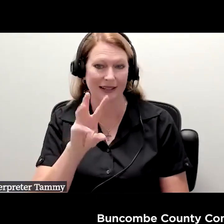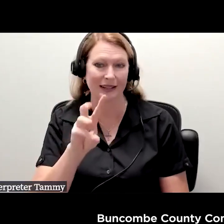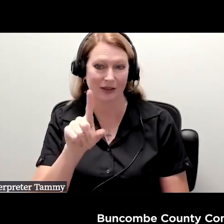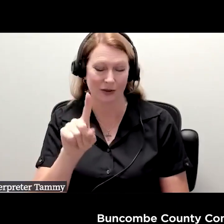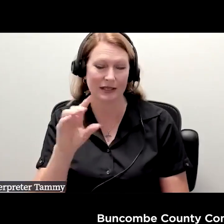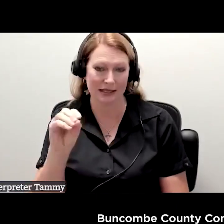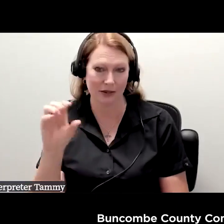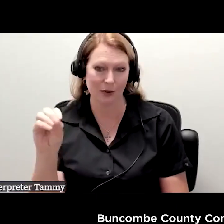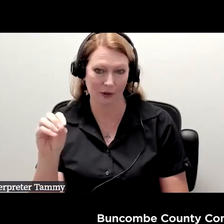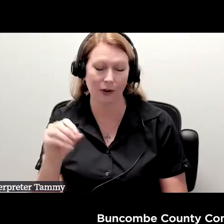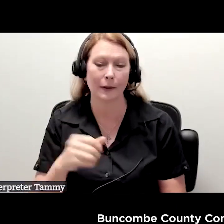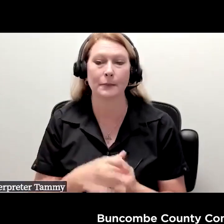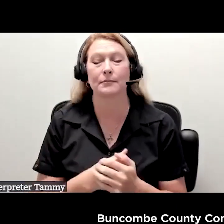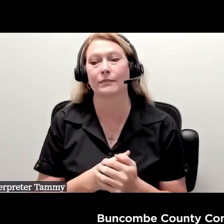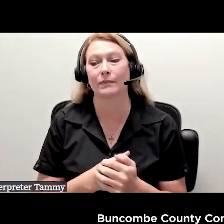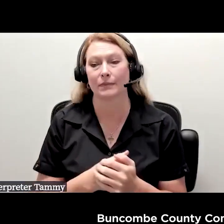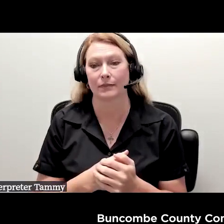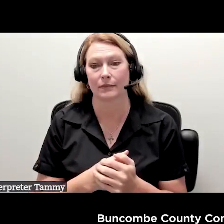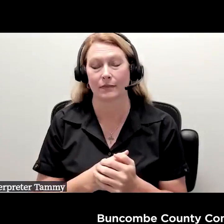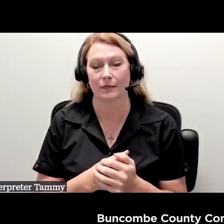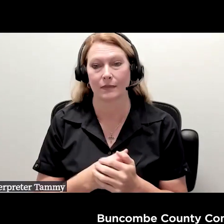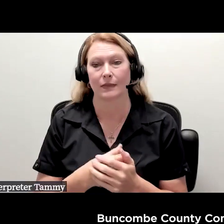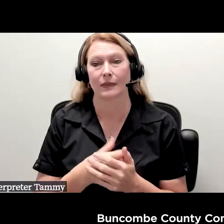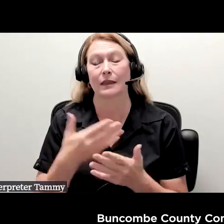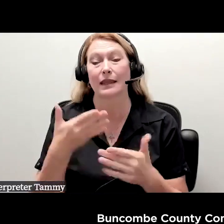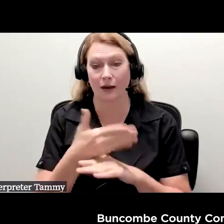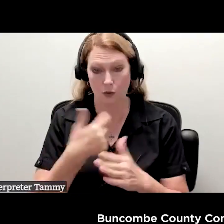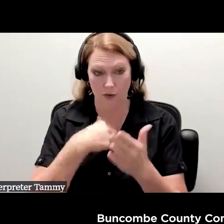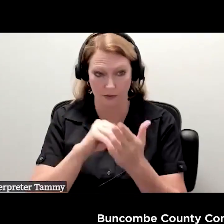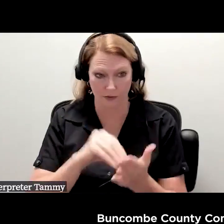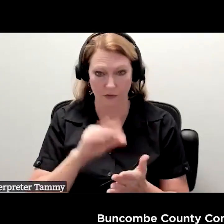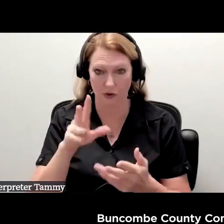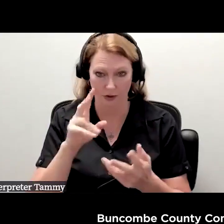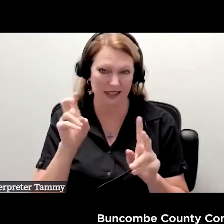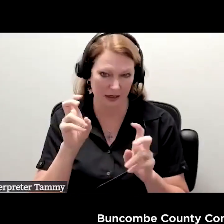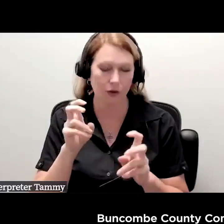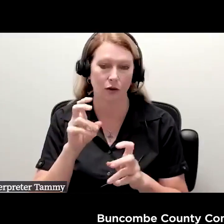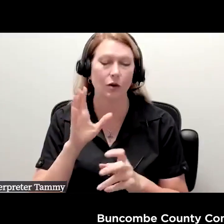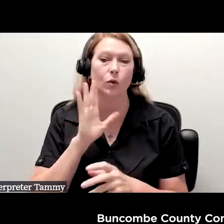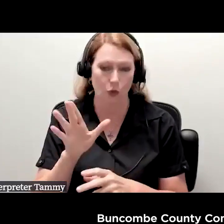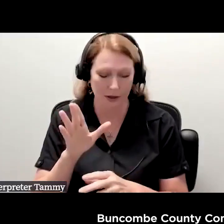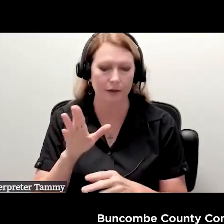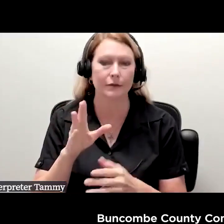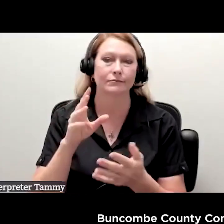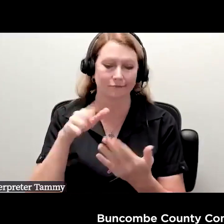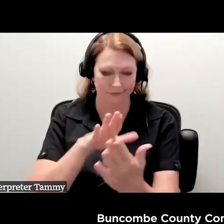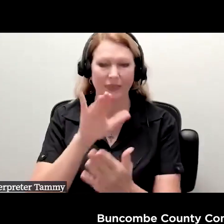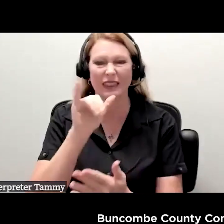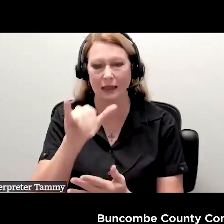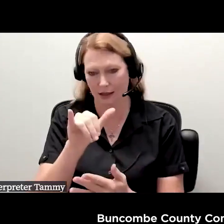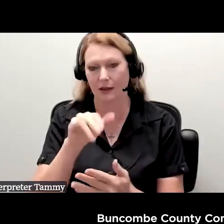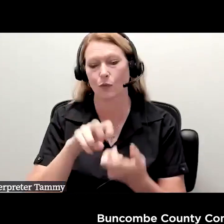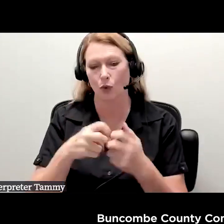828-250-6100. Once we log your issue, the solid waste team will triage the issue appropriately.